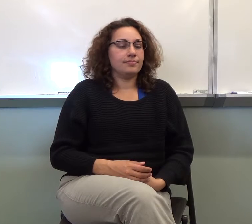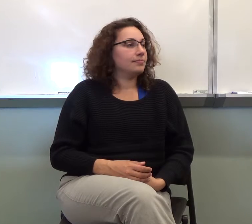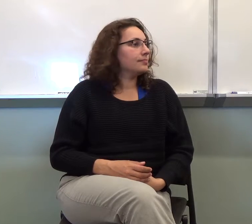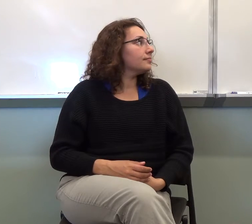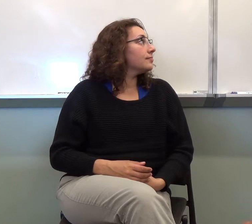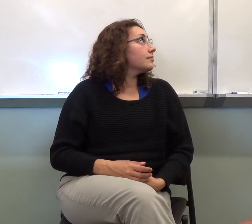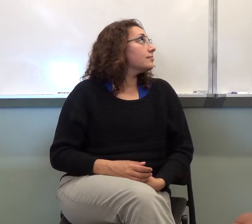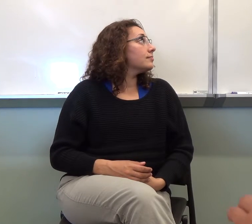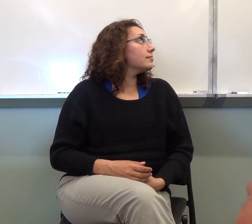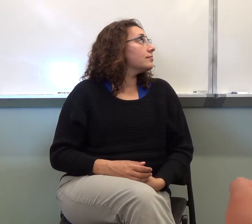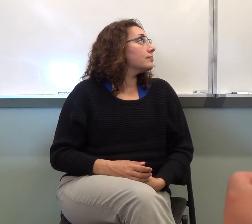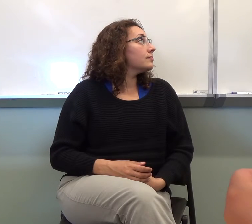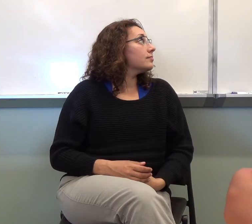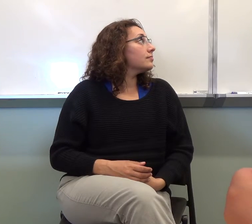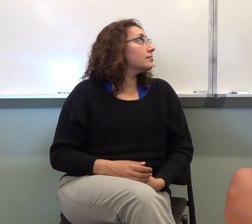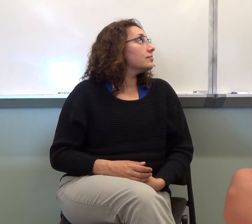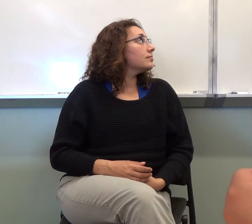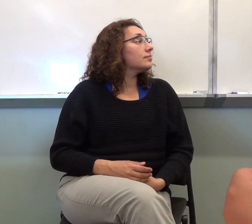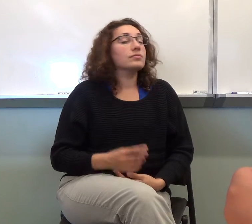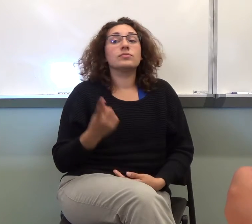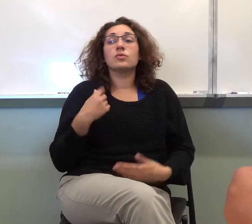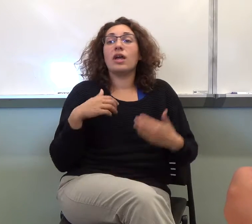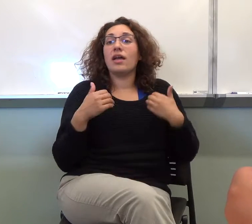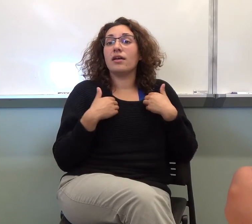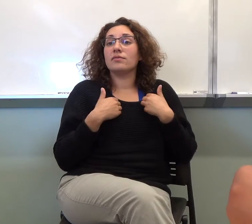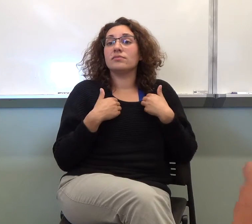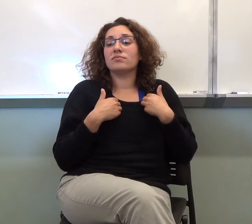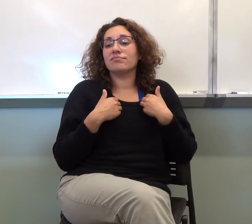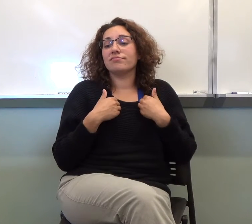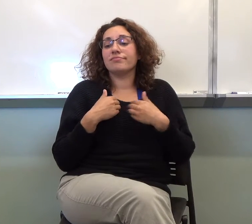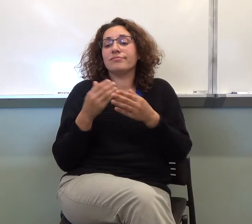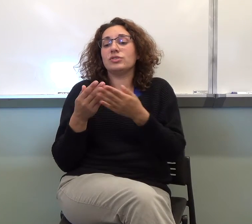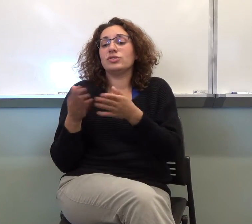Okay, so we've got general psychology,